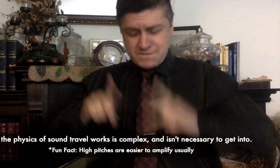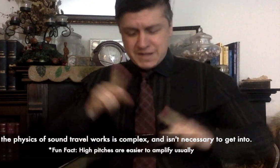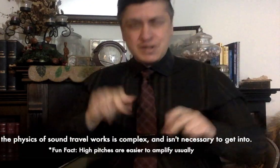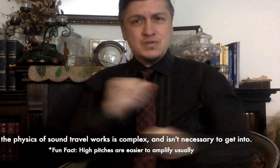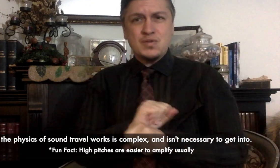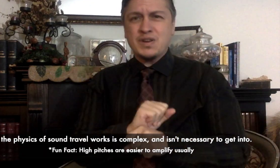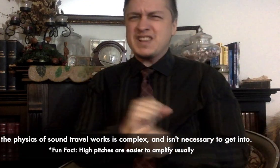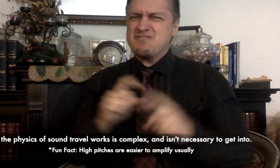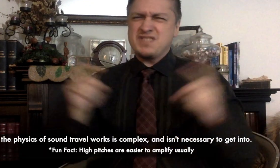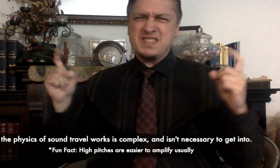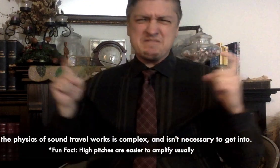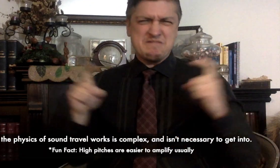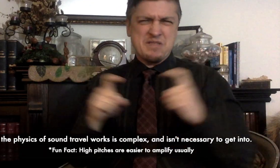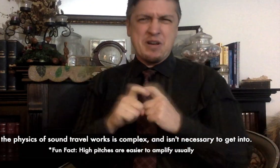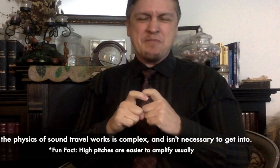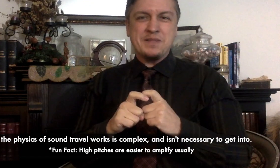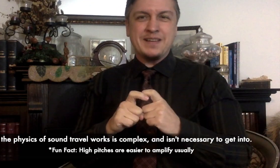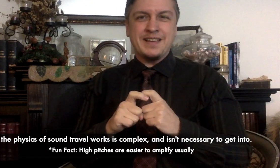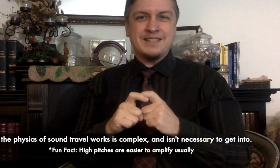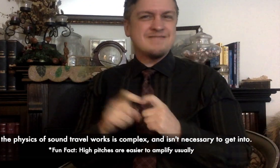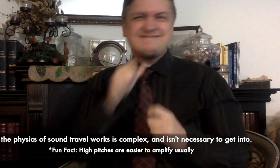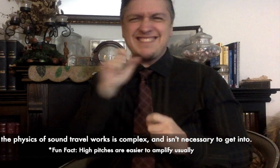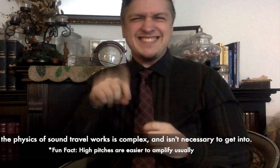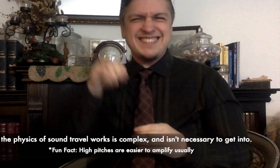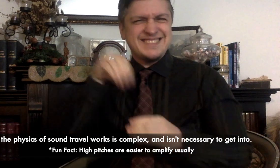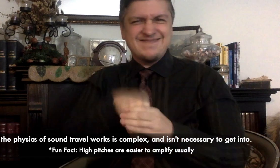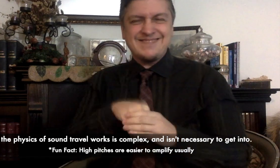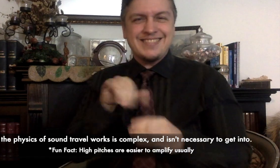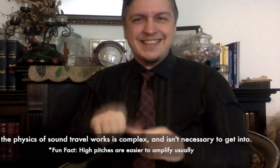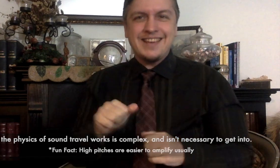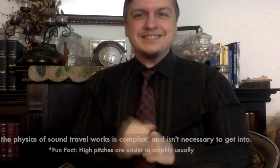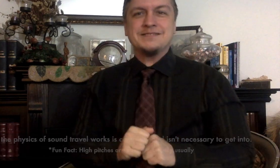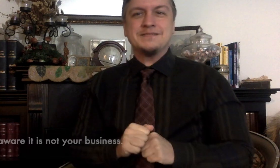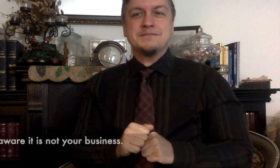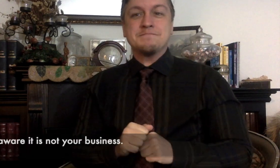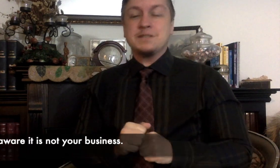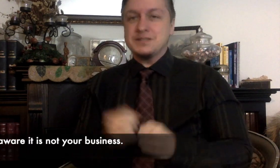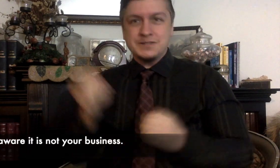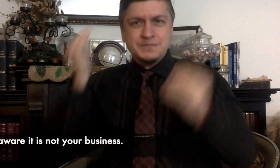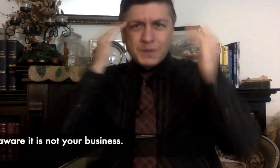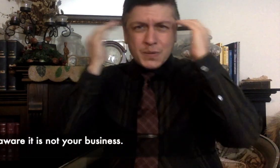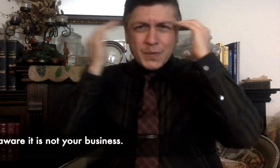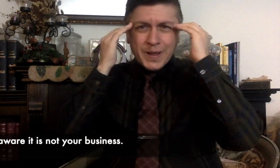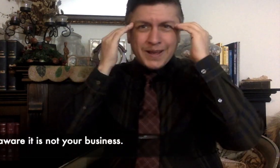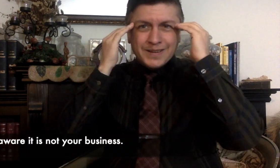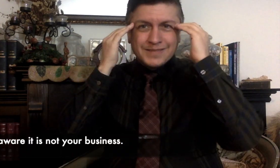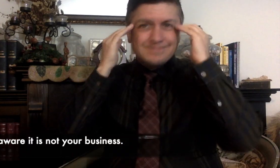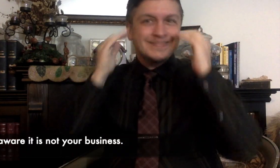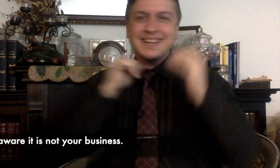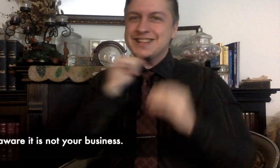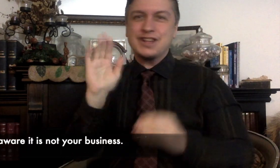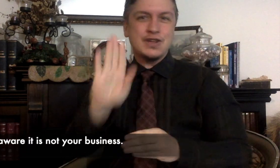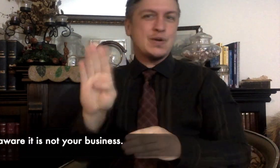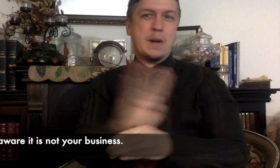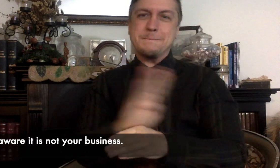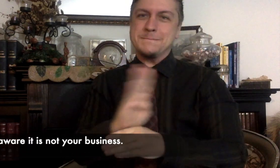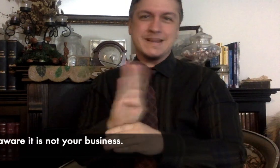How the physics of sound travel works is complicated. It isn't necessary to get into that, but be aware, this is not your